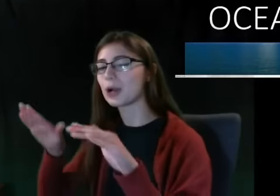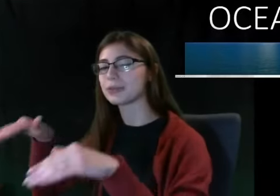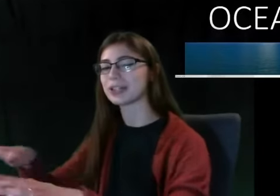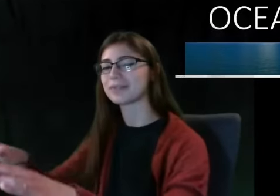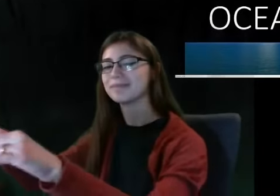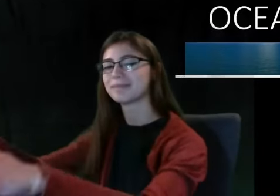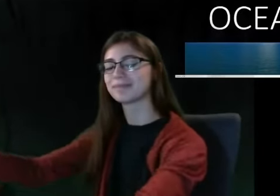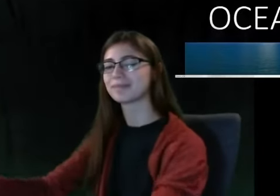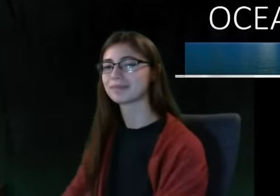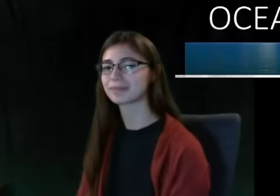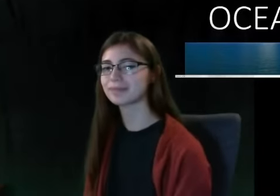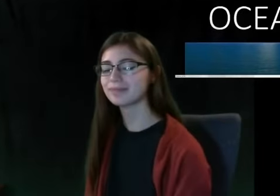Ocean.